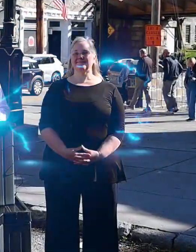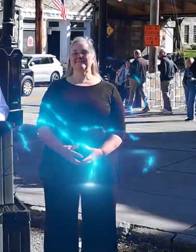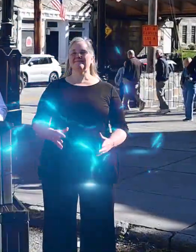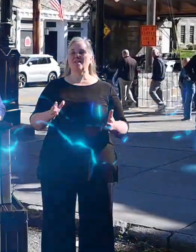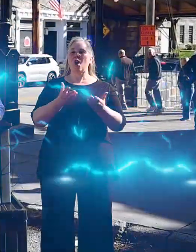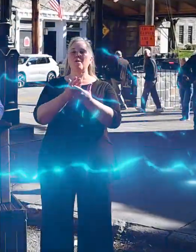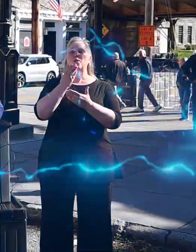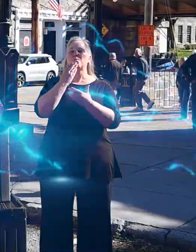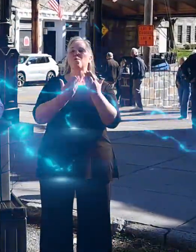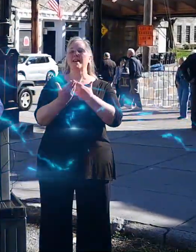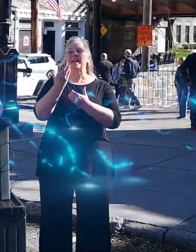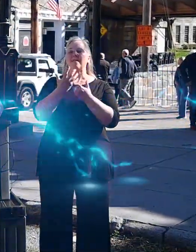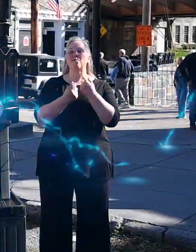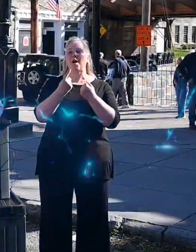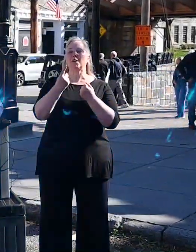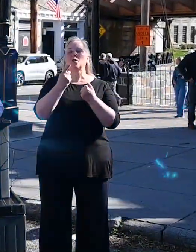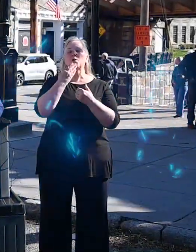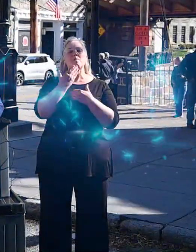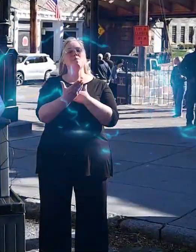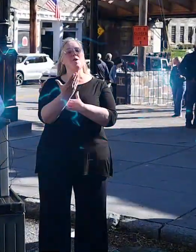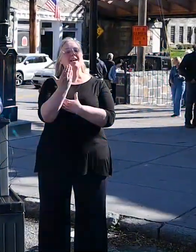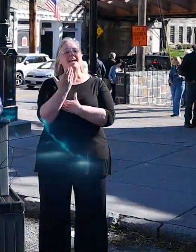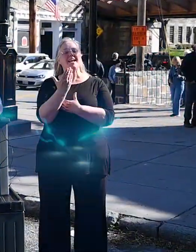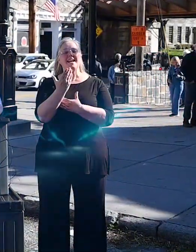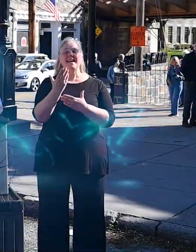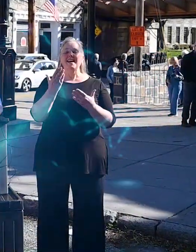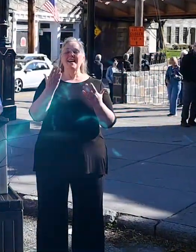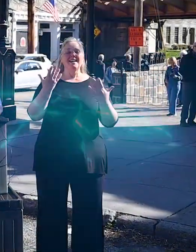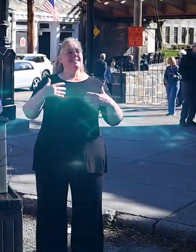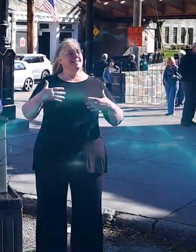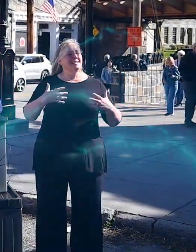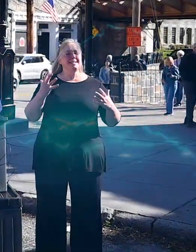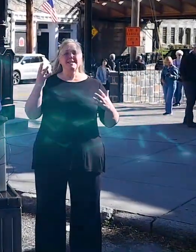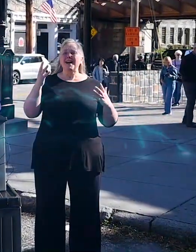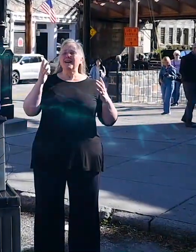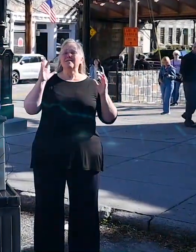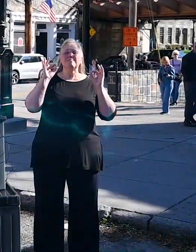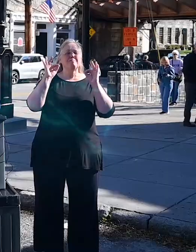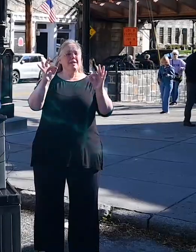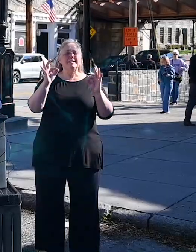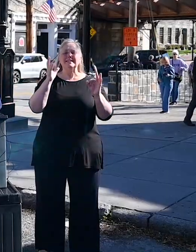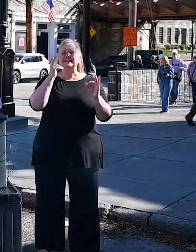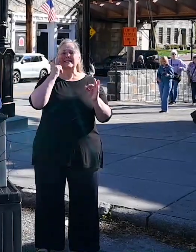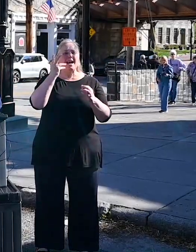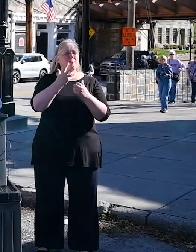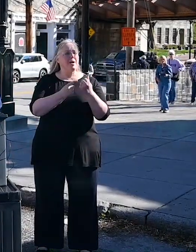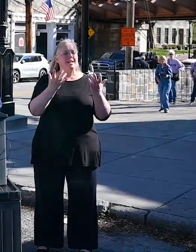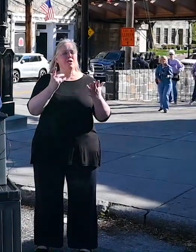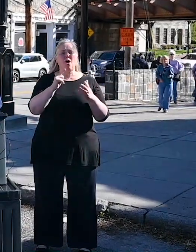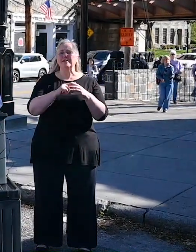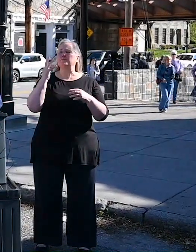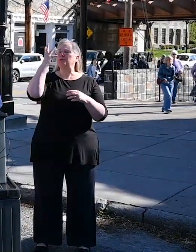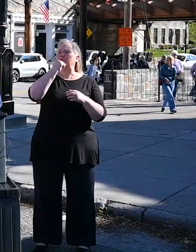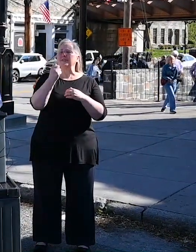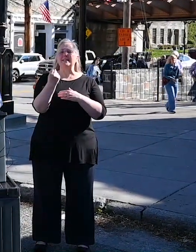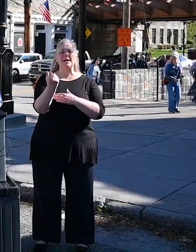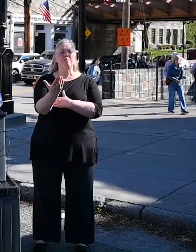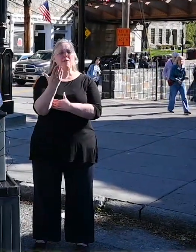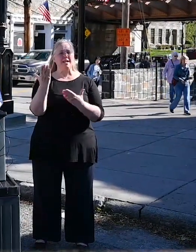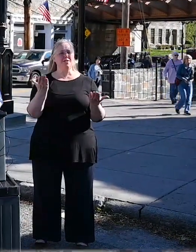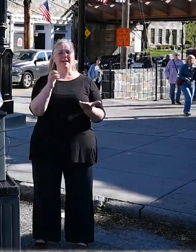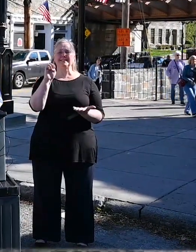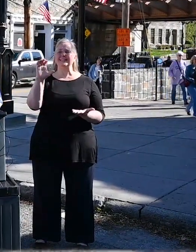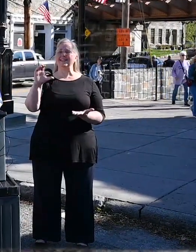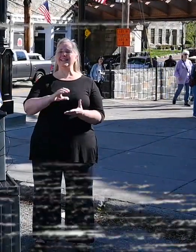All right, good morning, everybody. Good morning. It's so lovely to see everybody here on this absolutely gorgeous Saturday morning in Ellicott